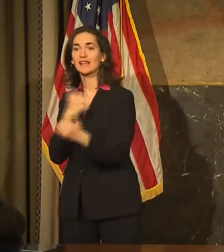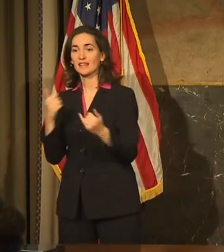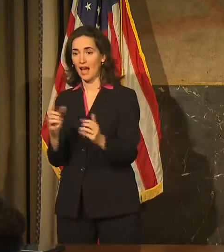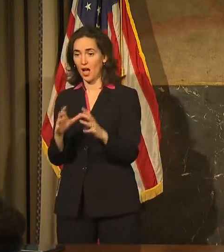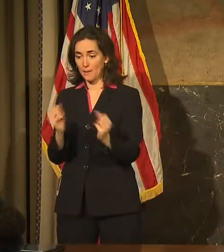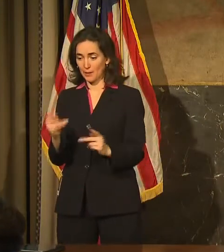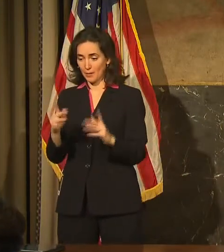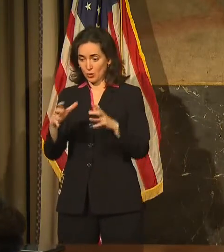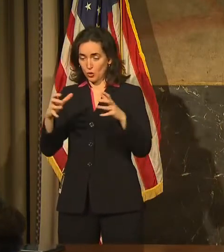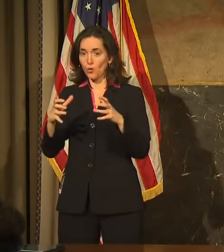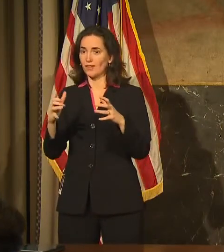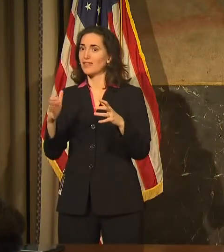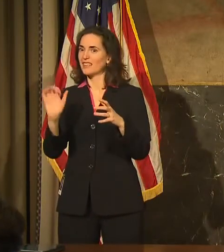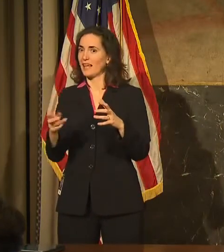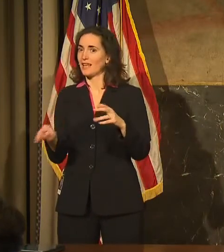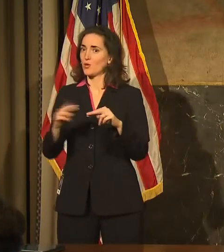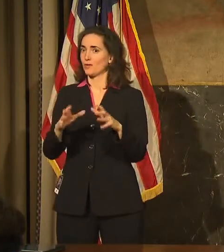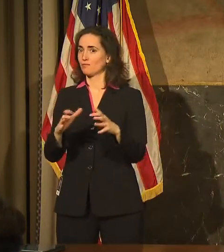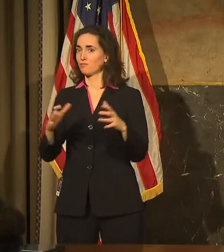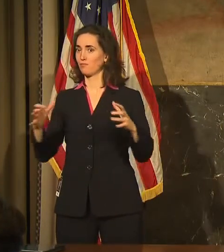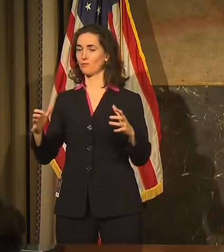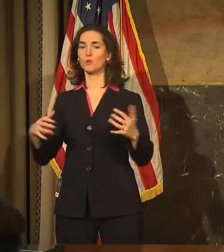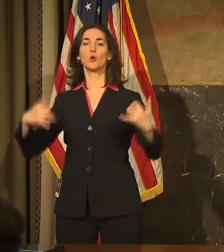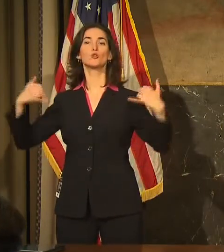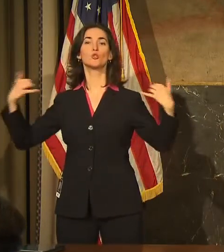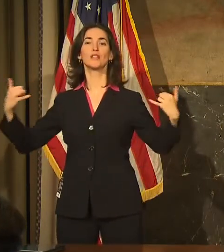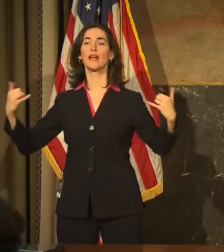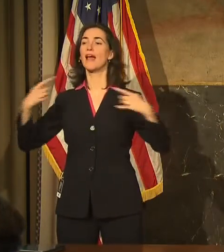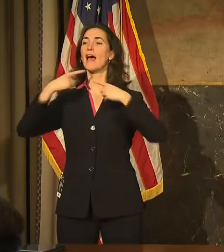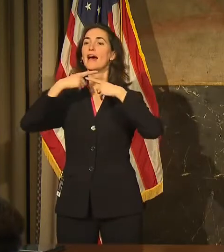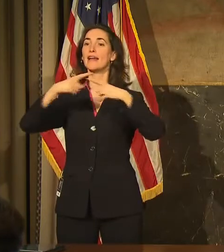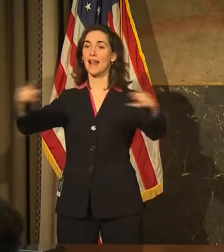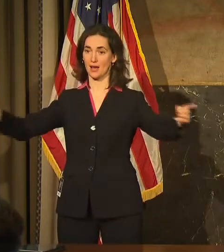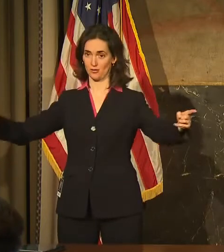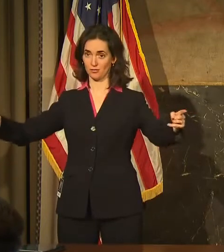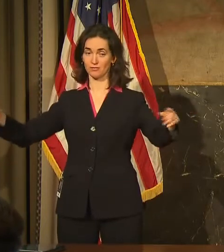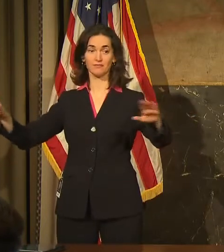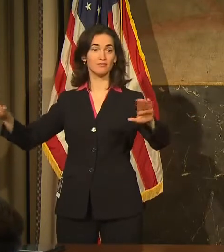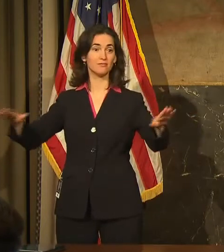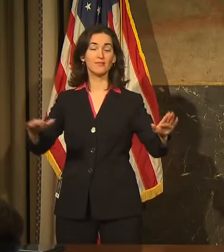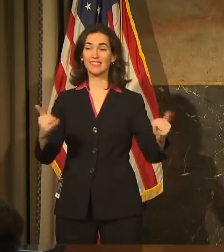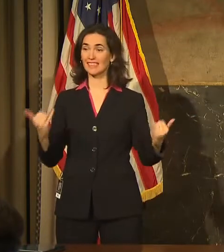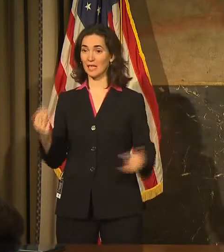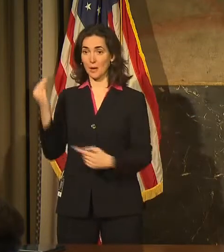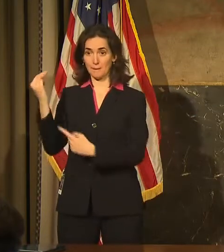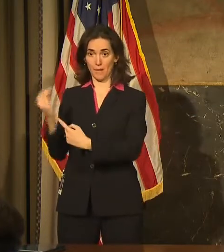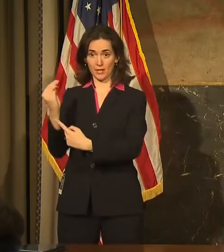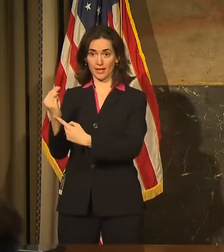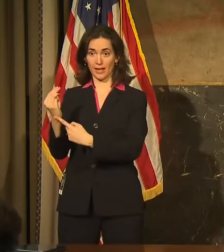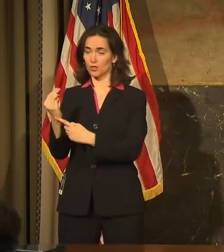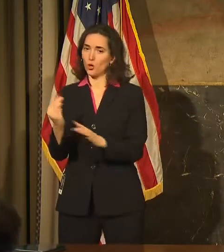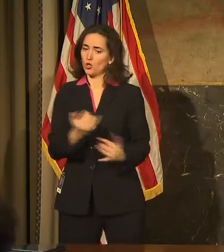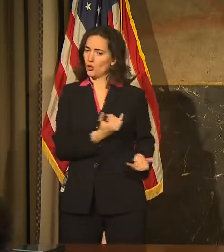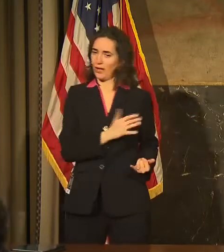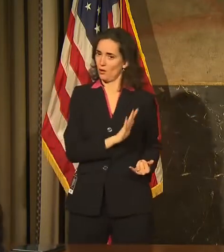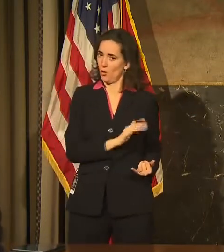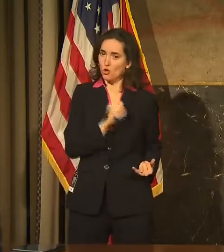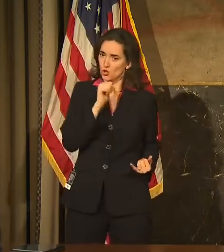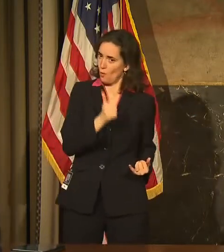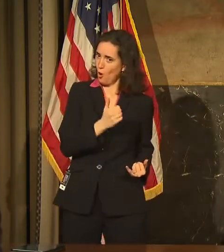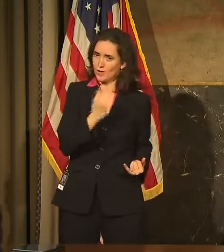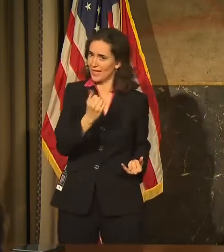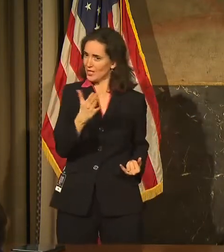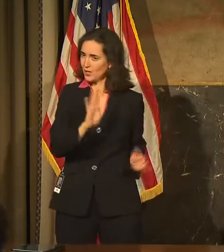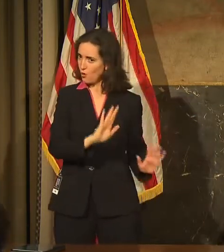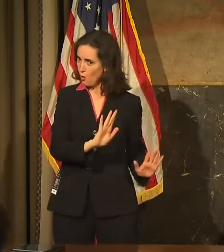be vaccinated. And so I'm announcing today that this coming Monday, not today or tomorrow or Saturday